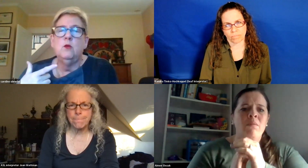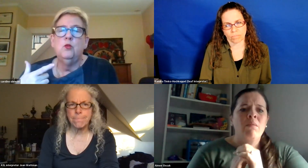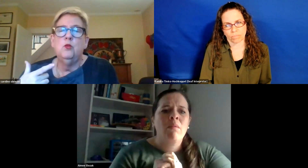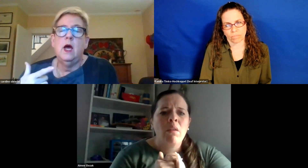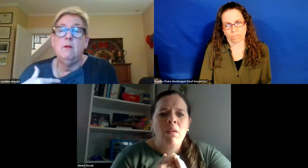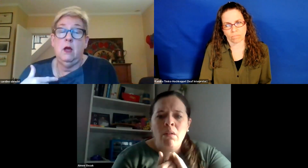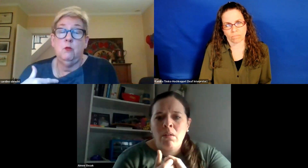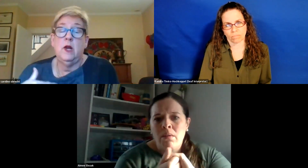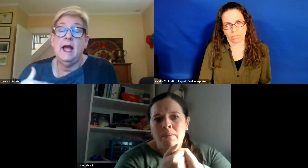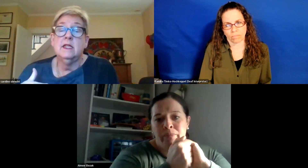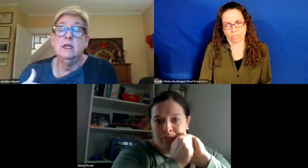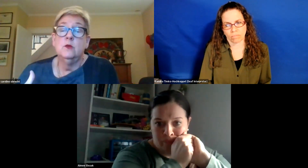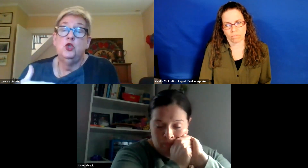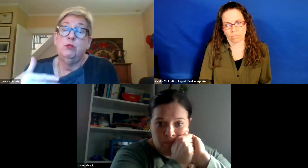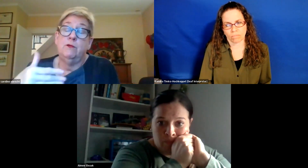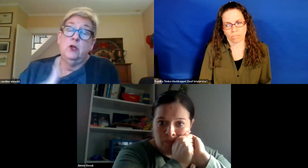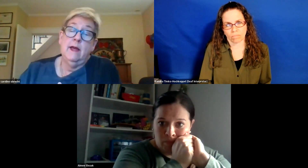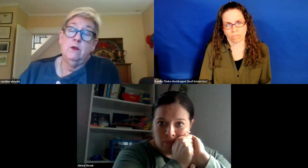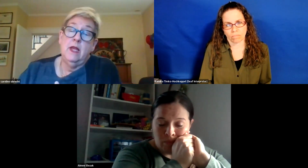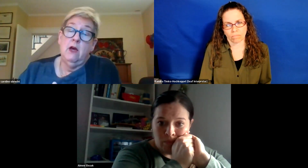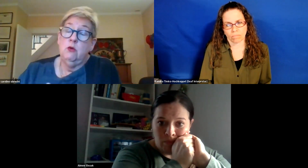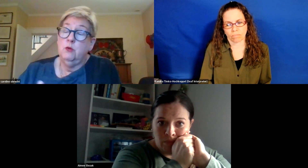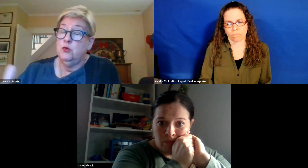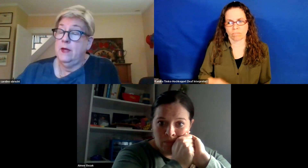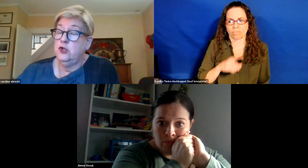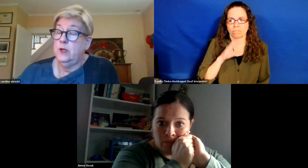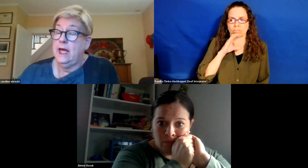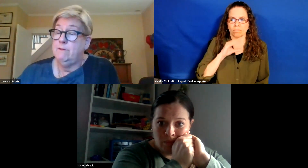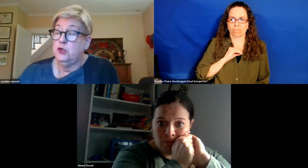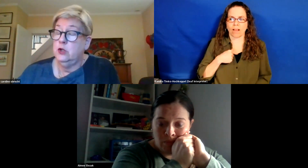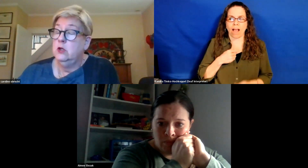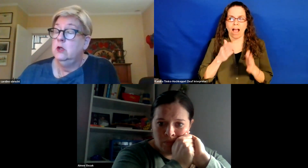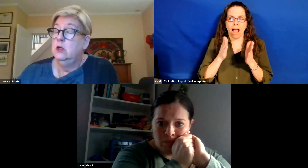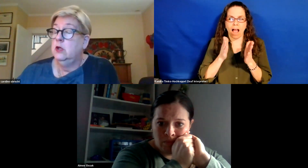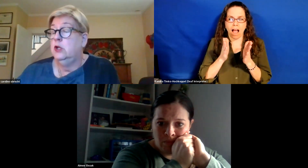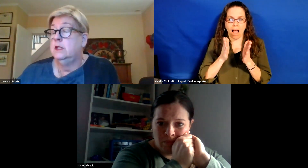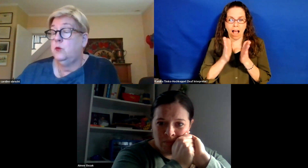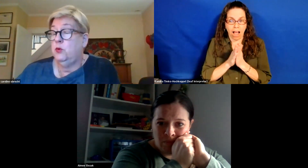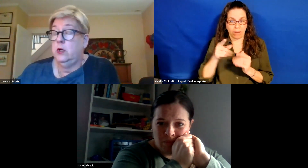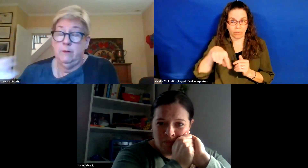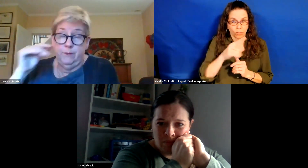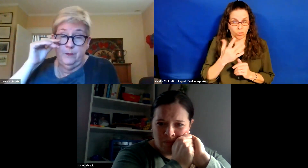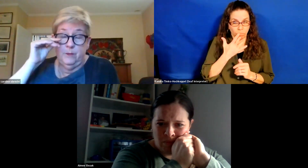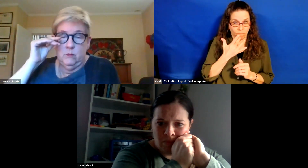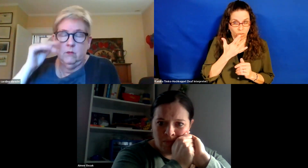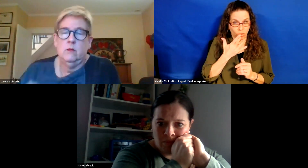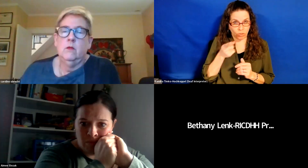I think what we're asking is, would you prefer to have them now, or would you rather do it after Ernest's